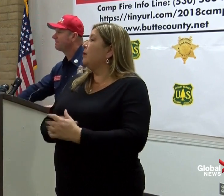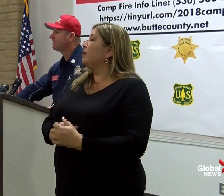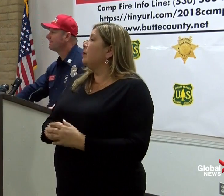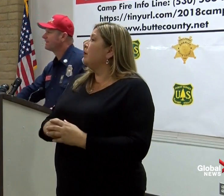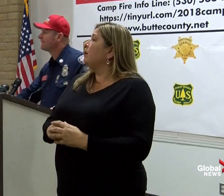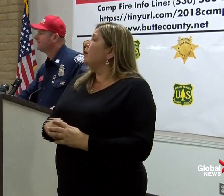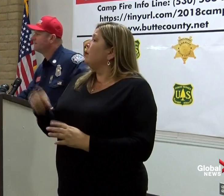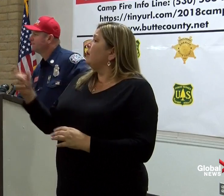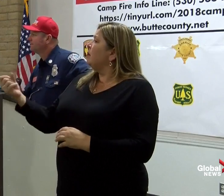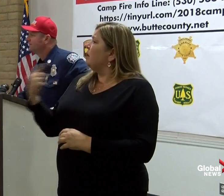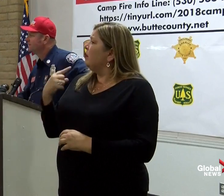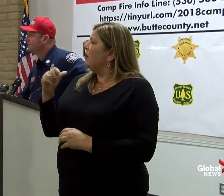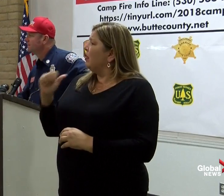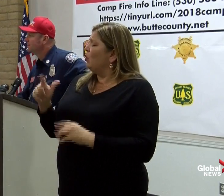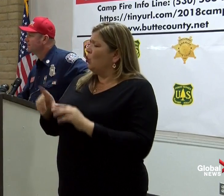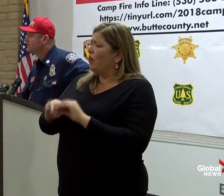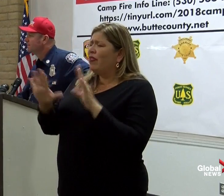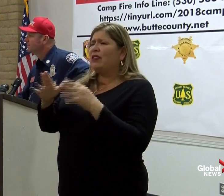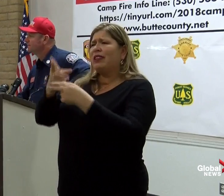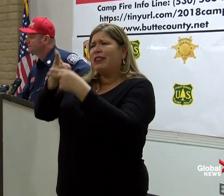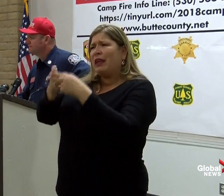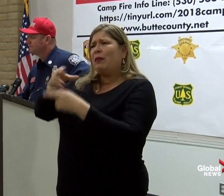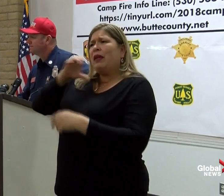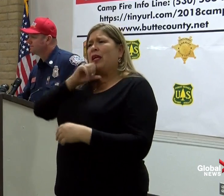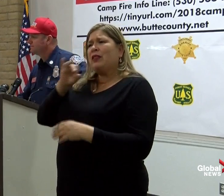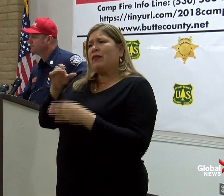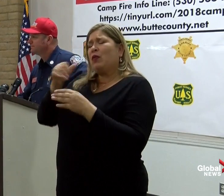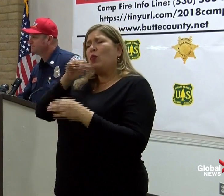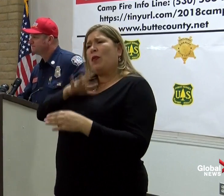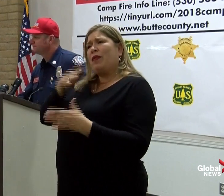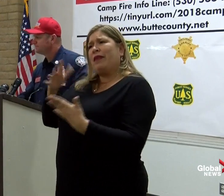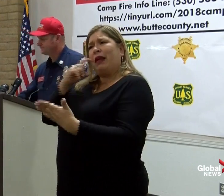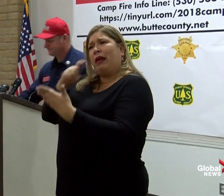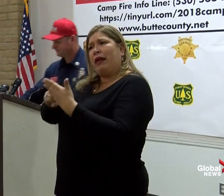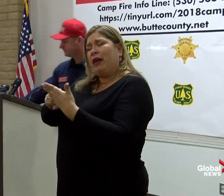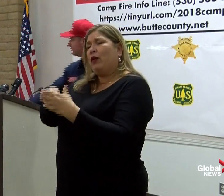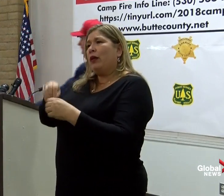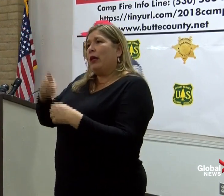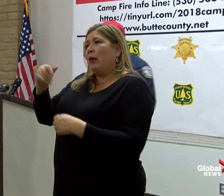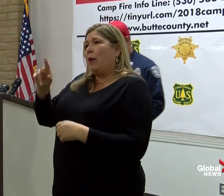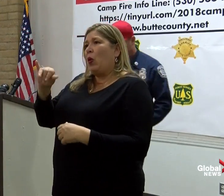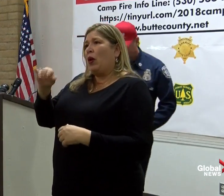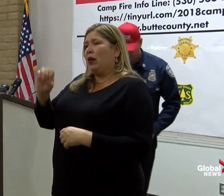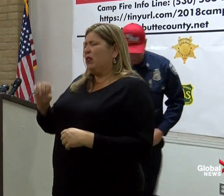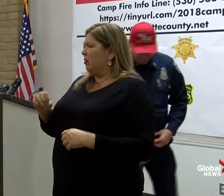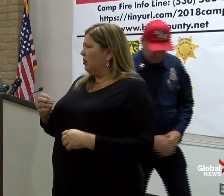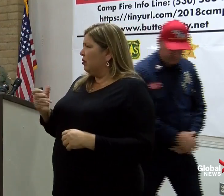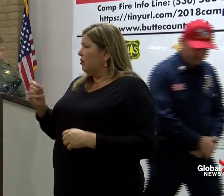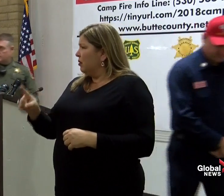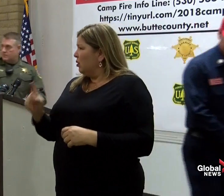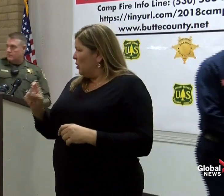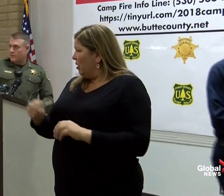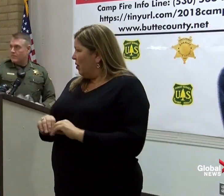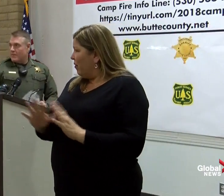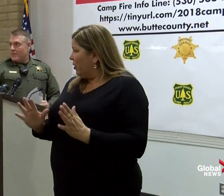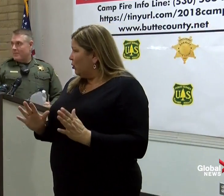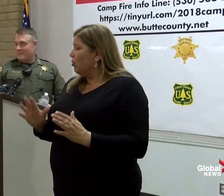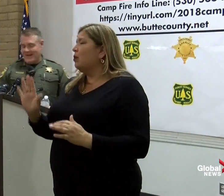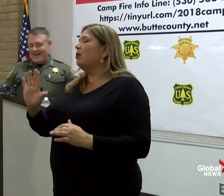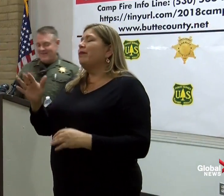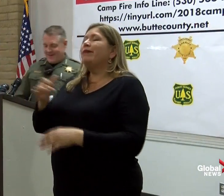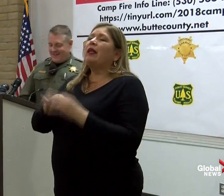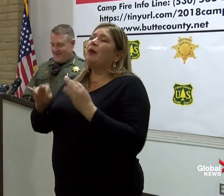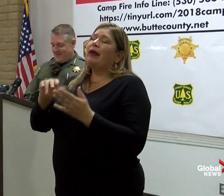Can we get a clarification of the name and age of the woman who was identified from Paradise? Clarification? Or rather, have you tell us the